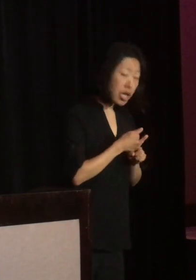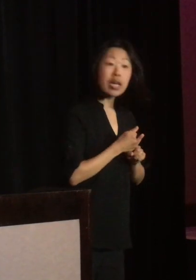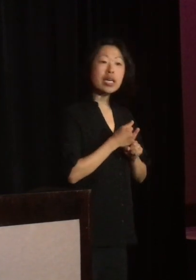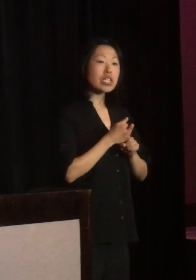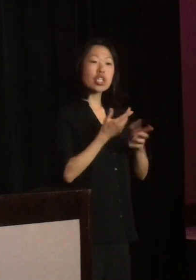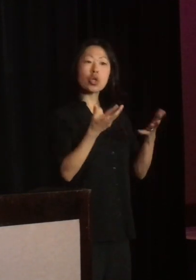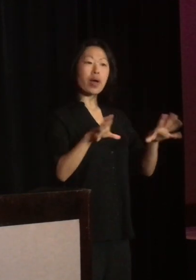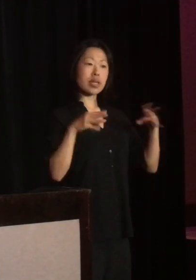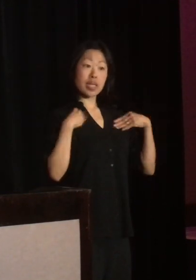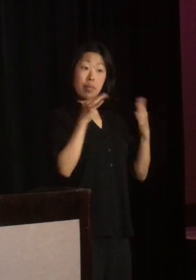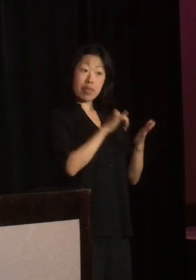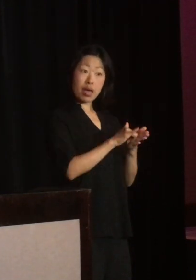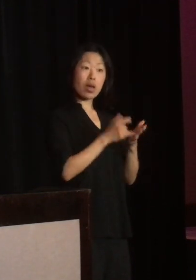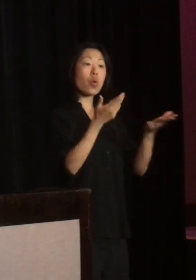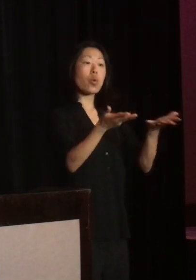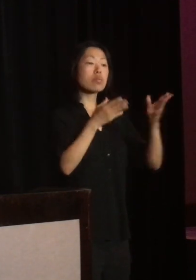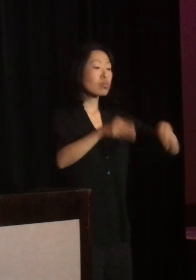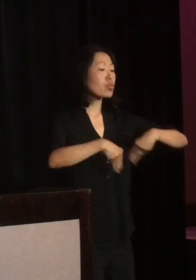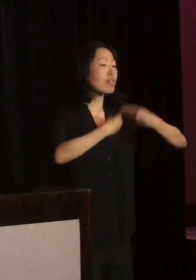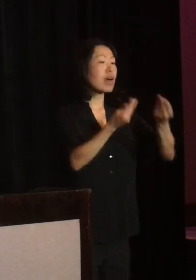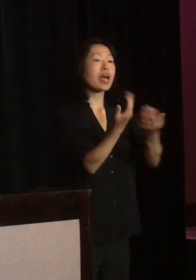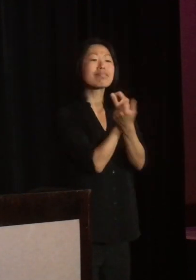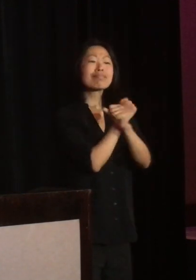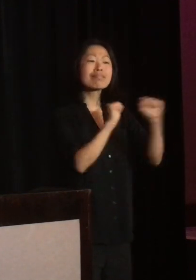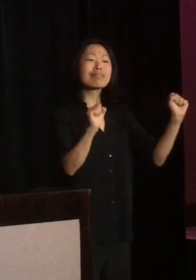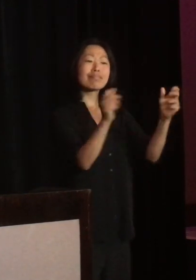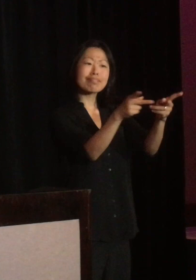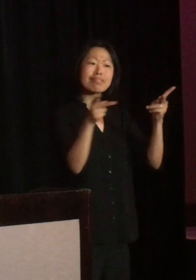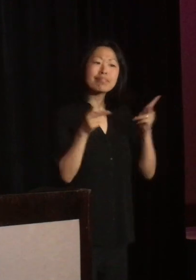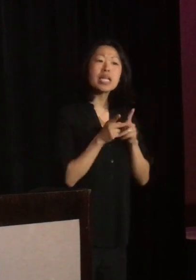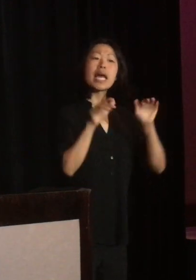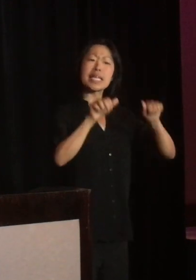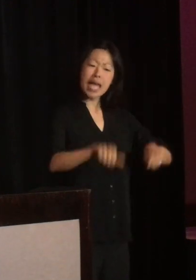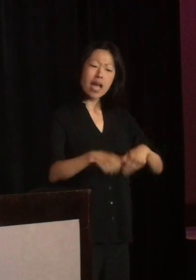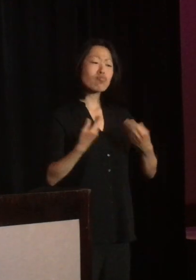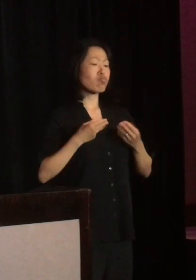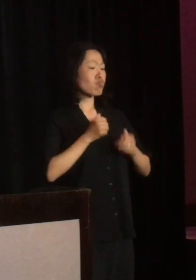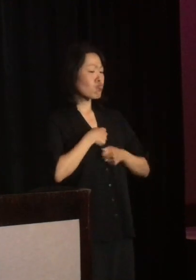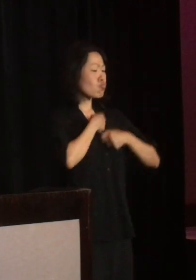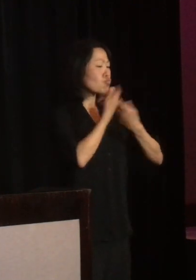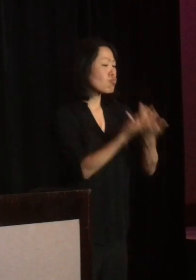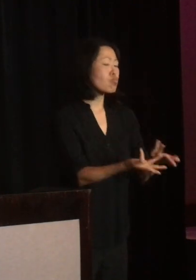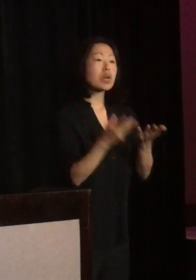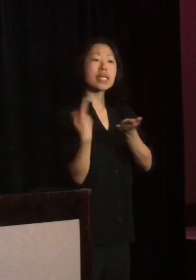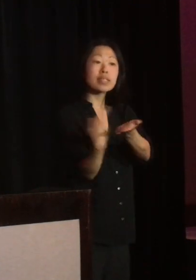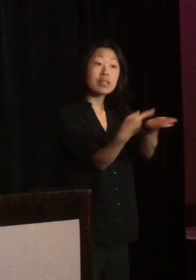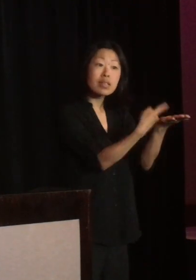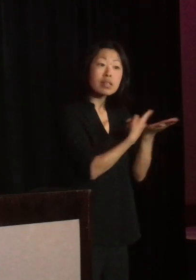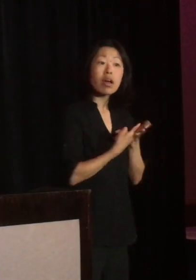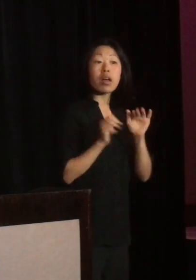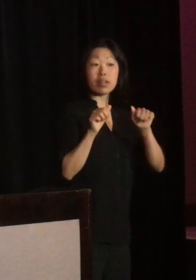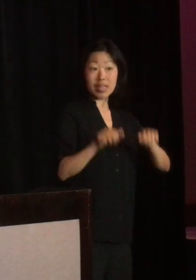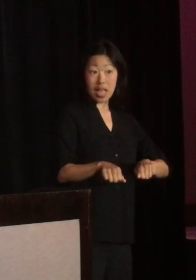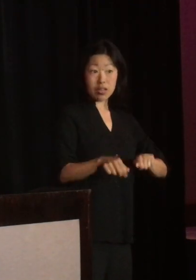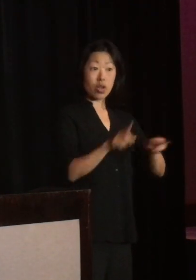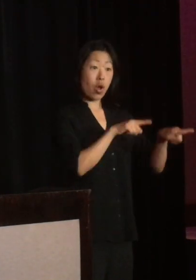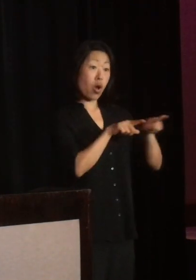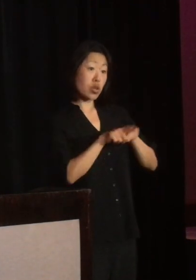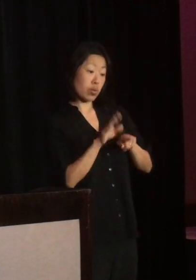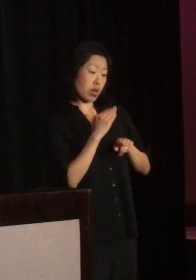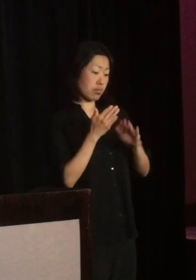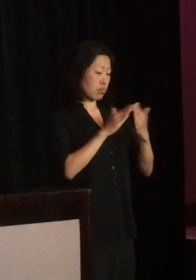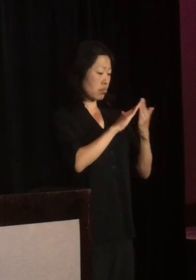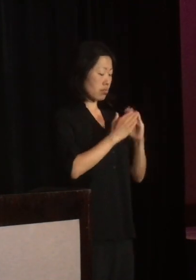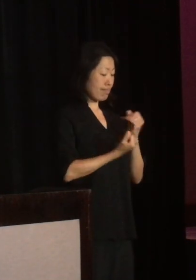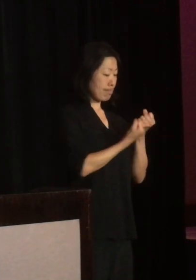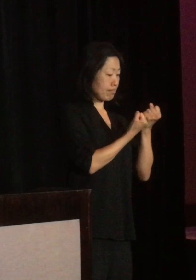able to provide a space where it's okay that we talk about this. Of course, we're also looking to increase our community supports and resources